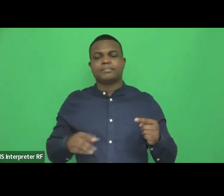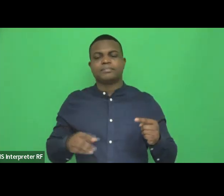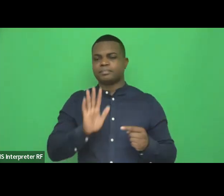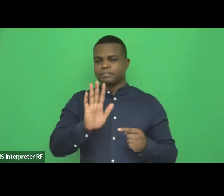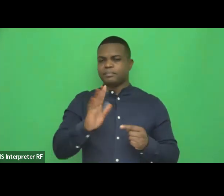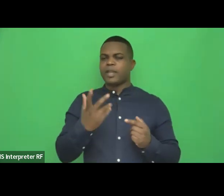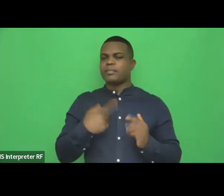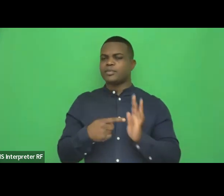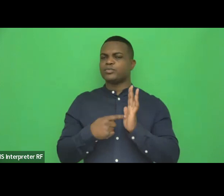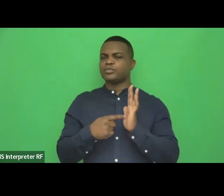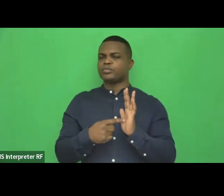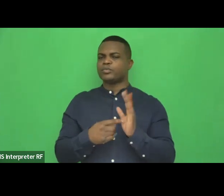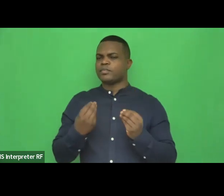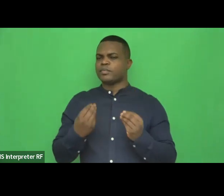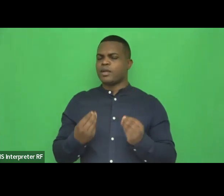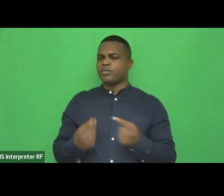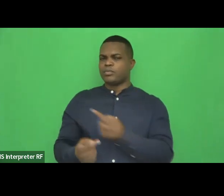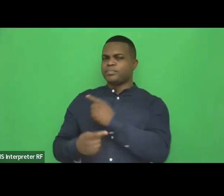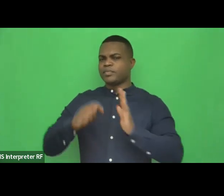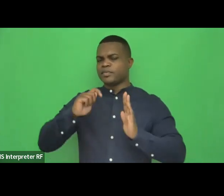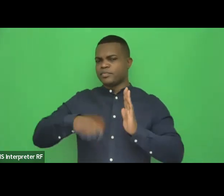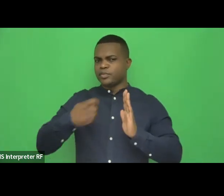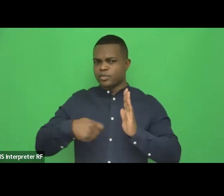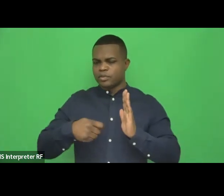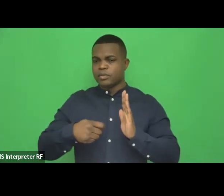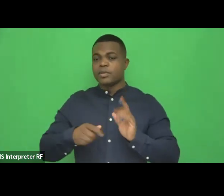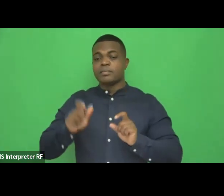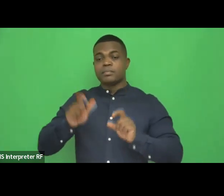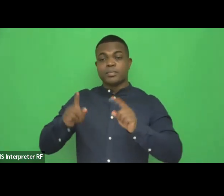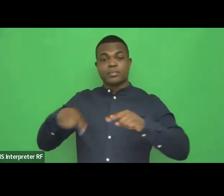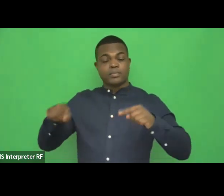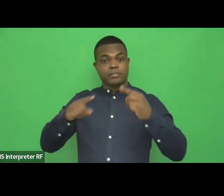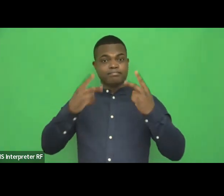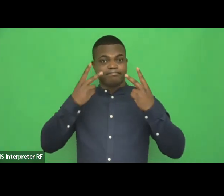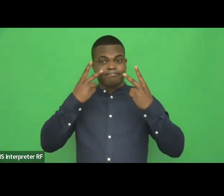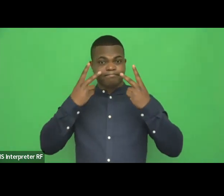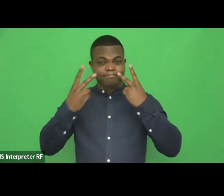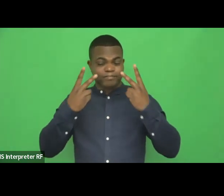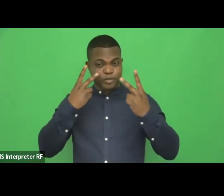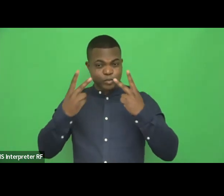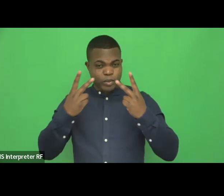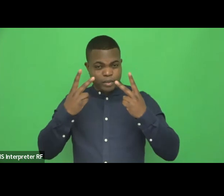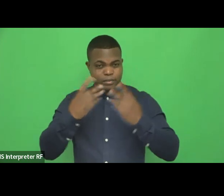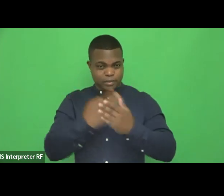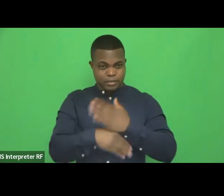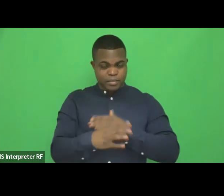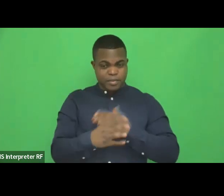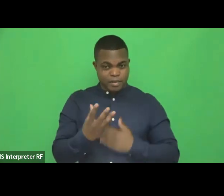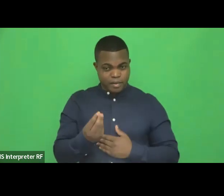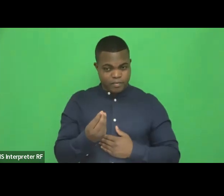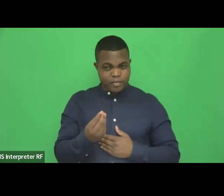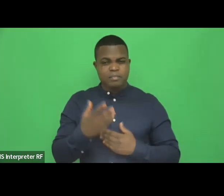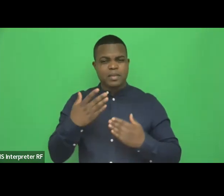we'll be stopping for questions in a short while. So be thinking about the questions you might have.